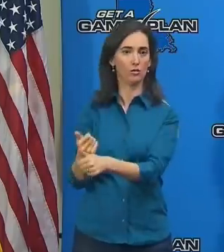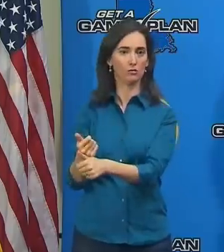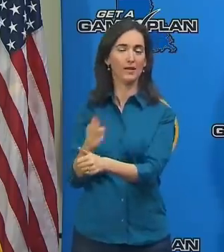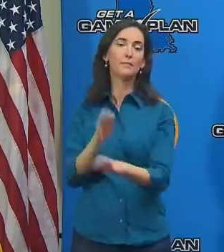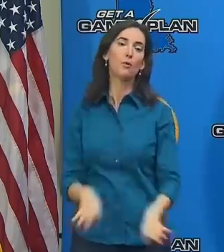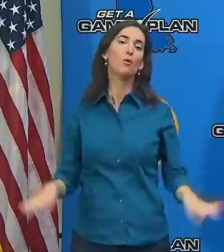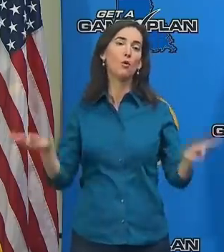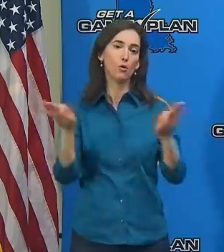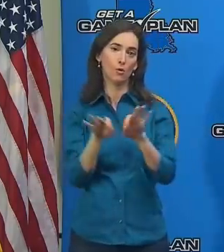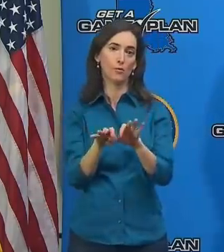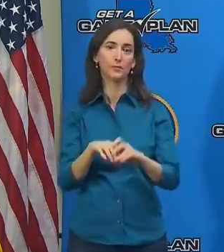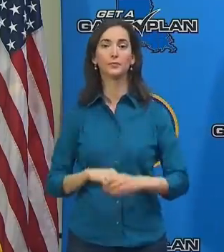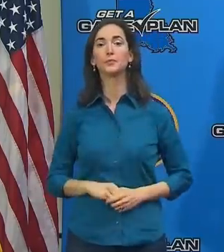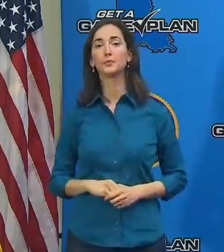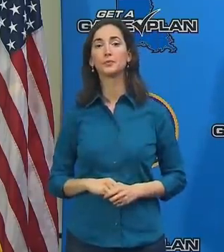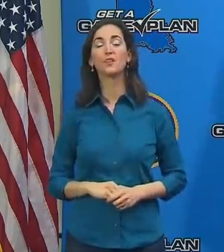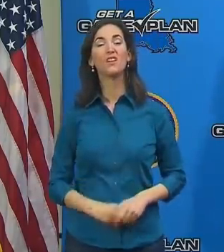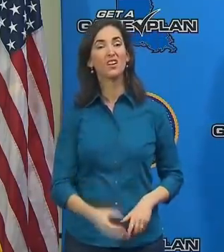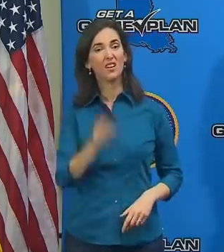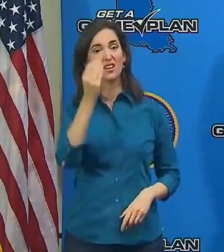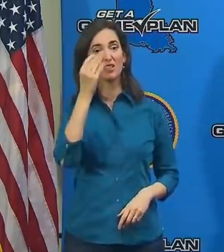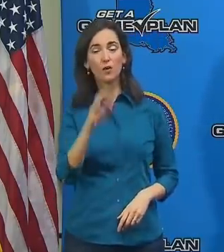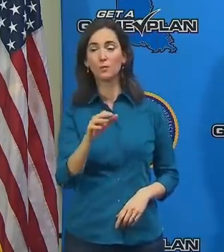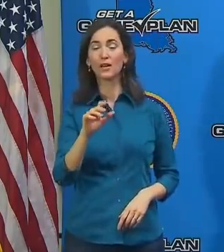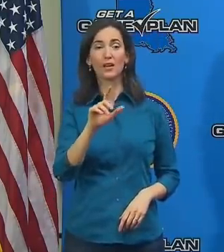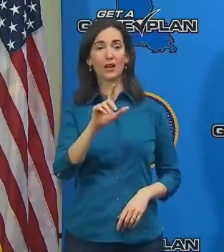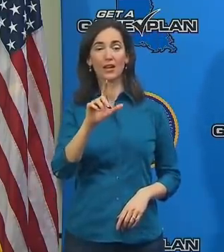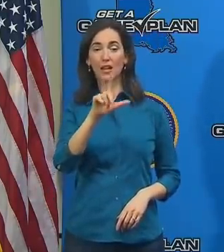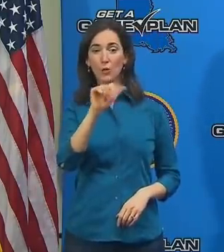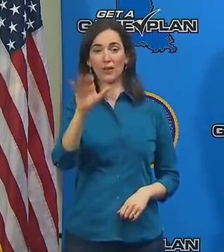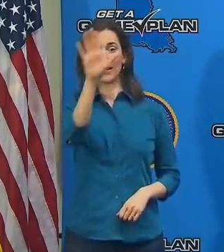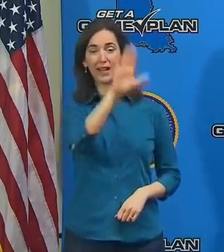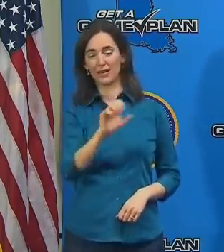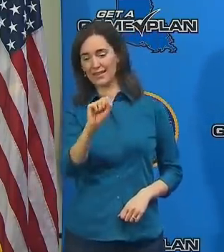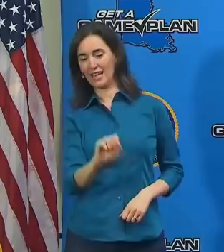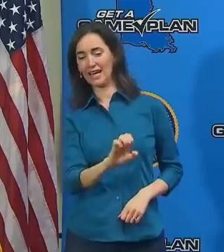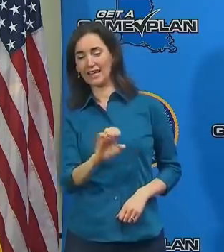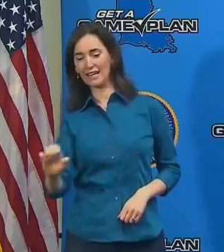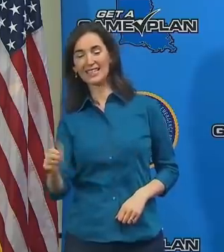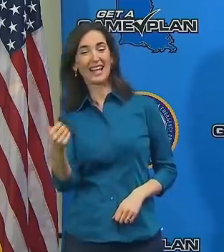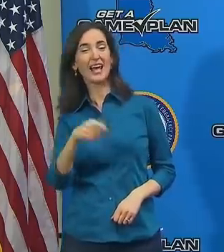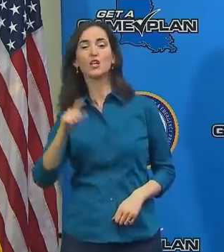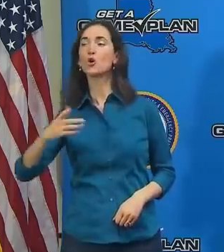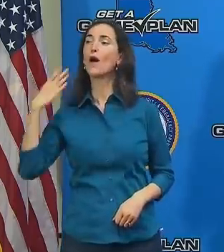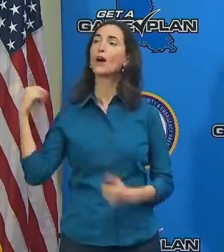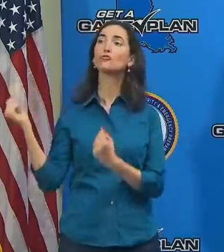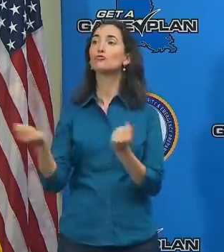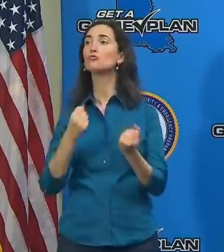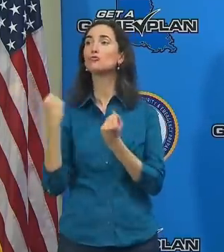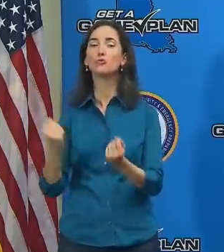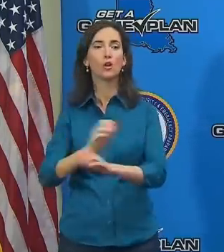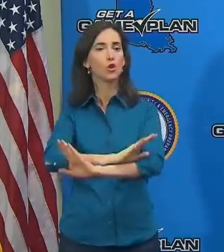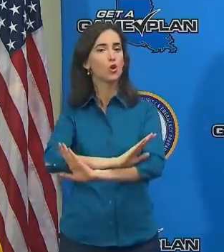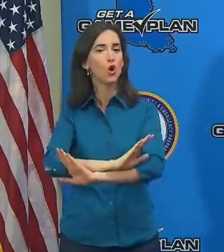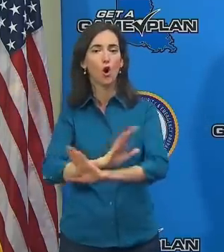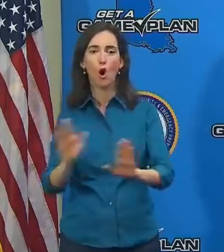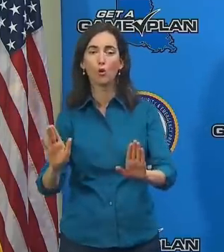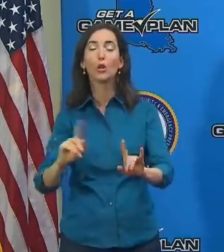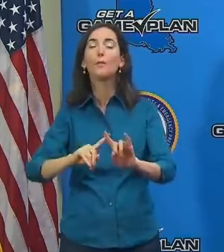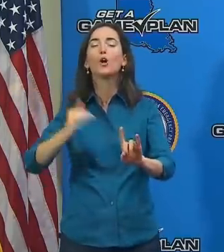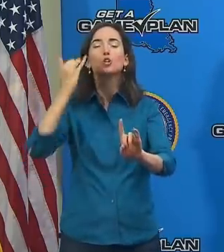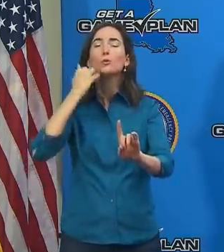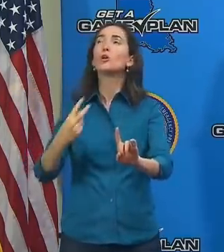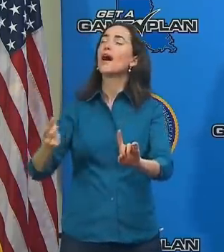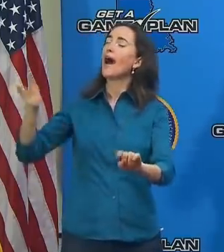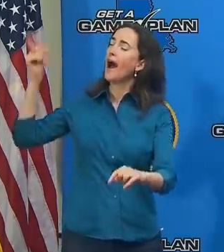Really, nobody in southeast Louisiana should be out on the roads. But if travel becomes absolutely